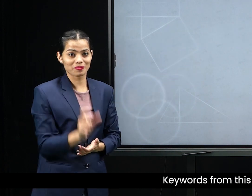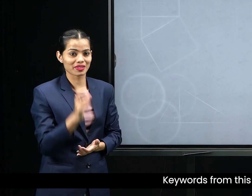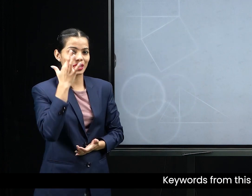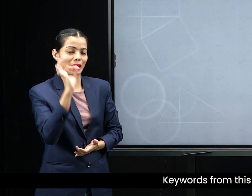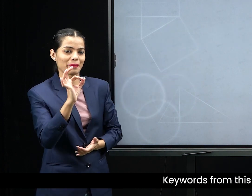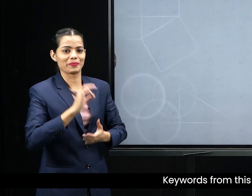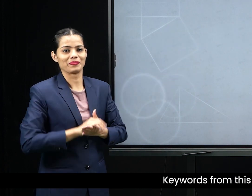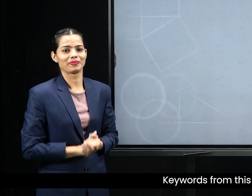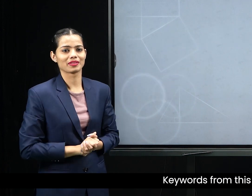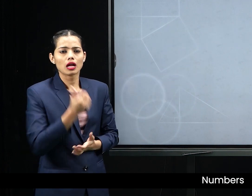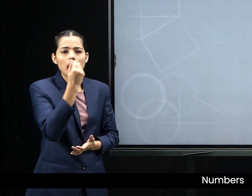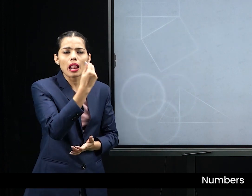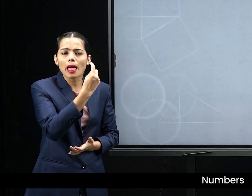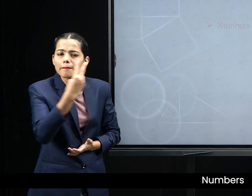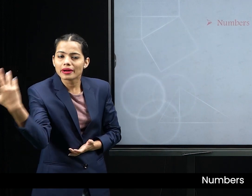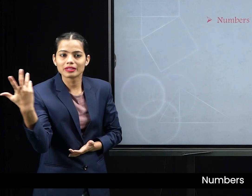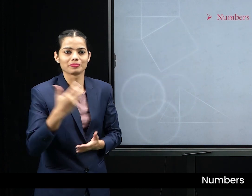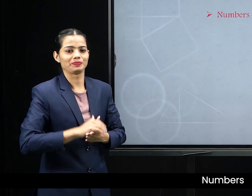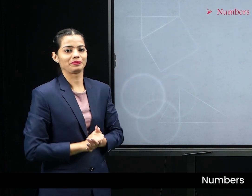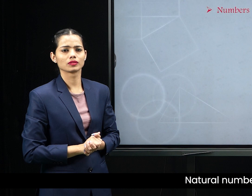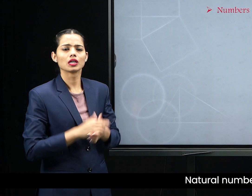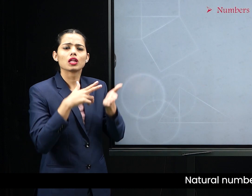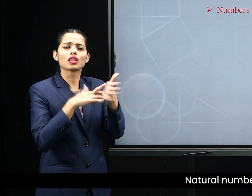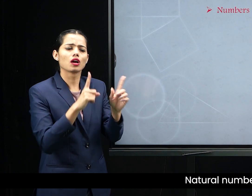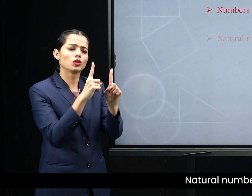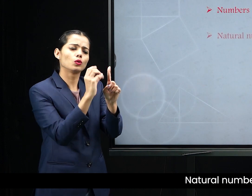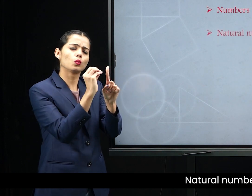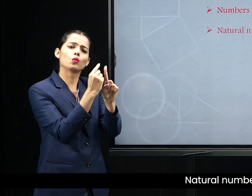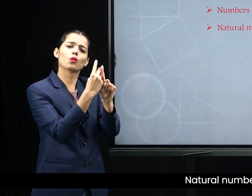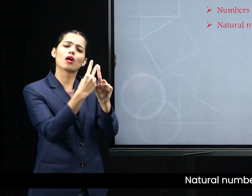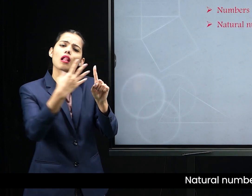Keywords from this lesson: numbers, natural numbers,